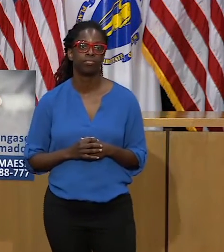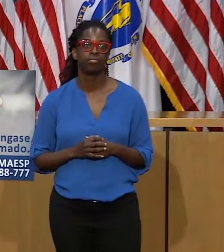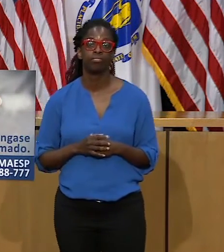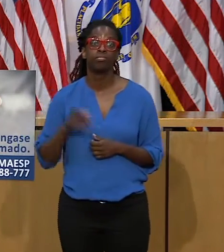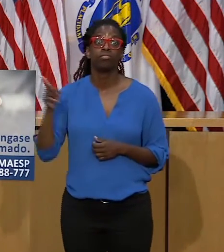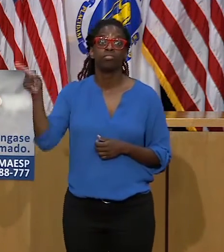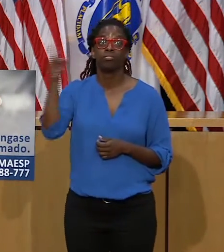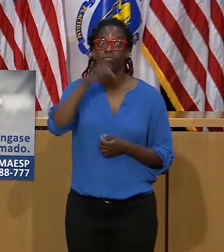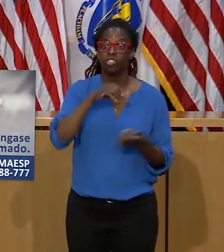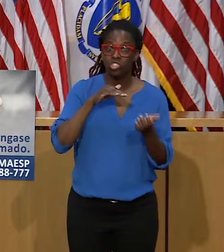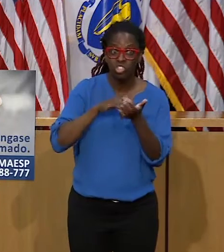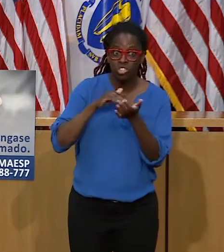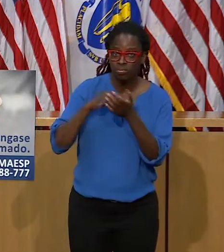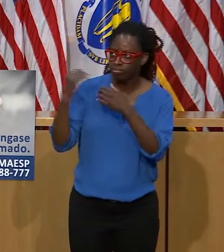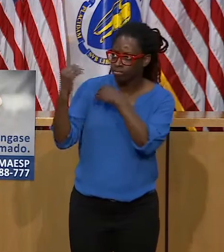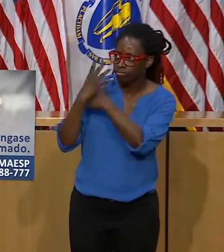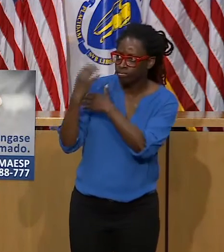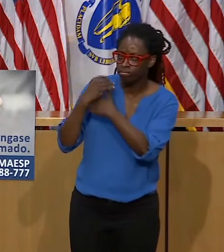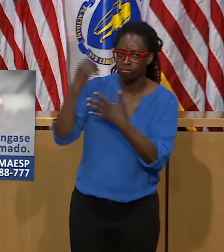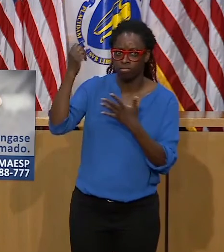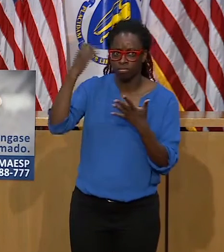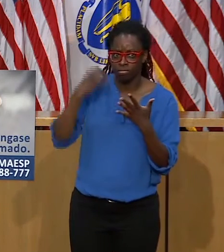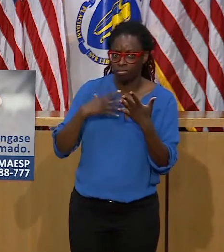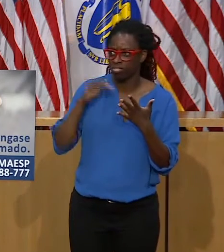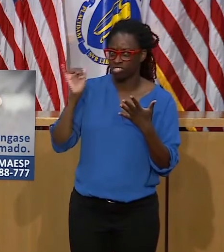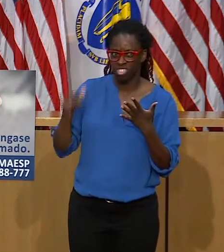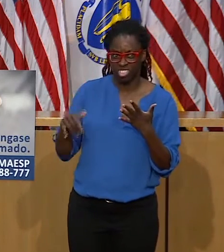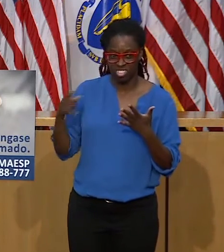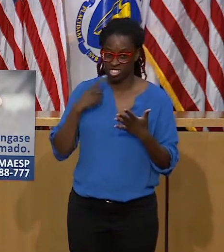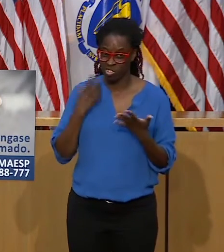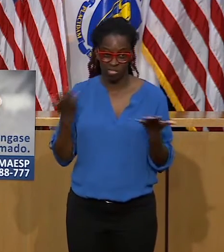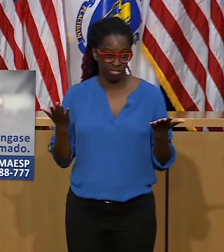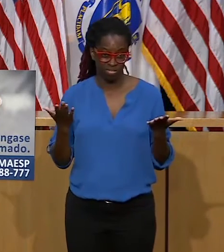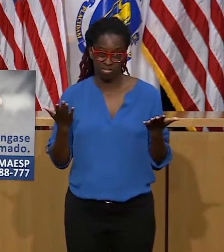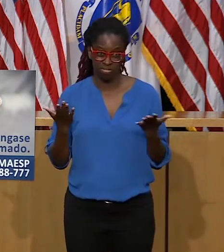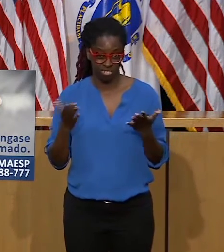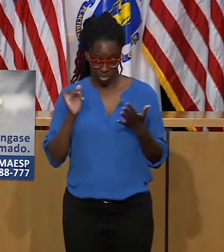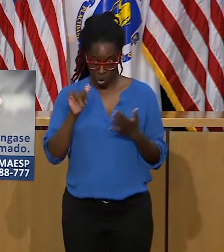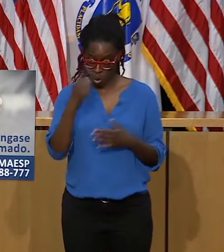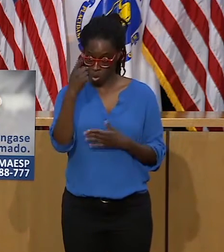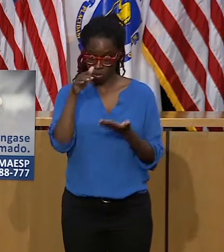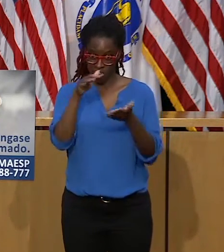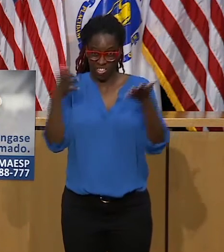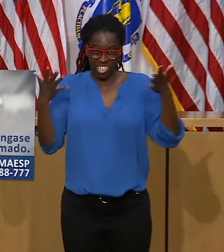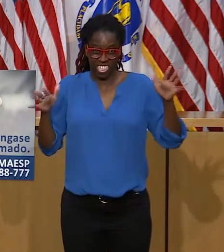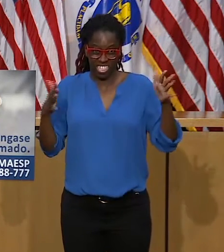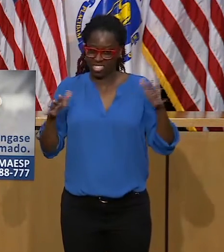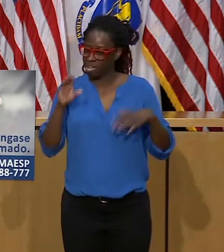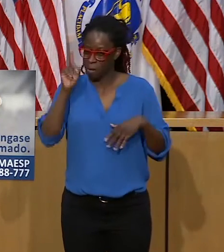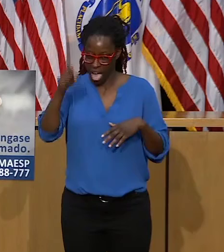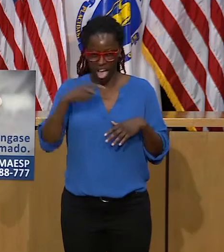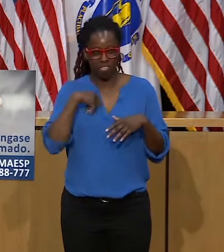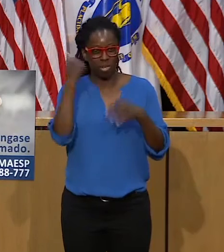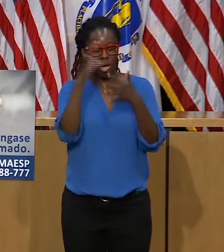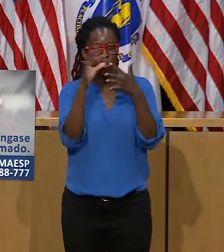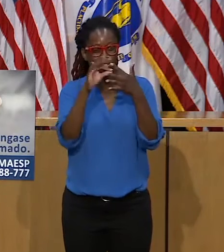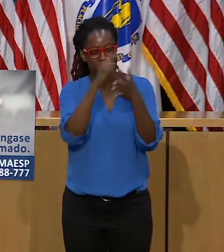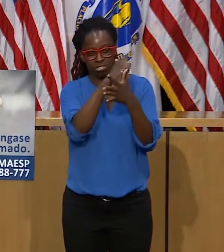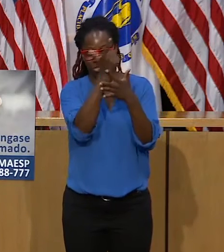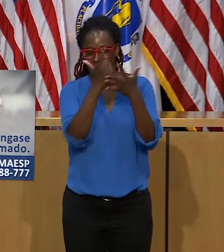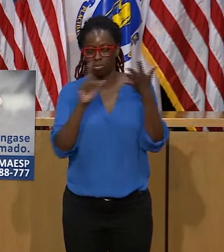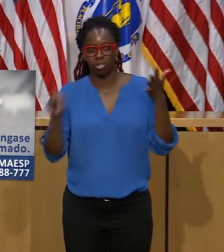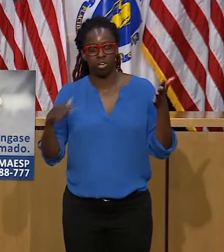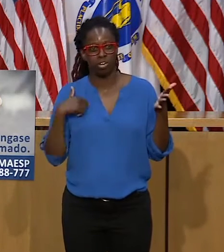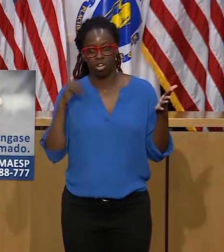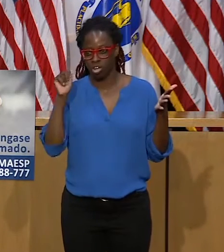us mitigate risk. Instead, it is a combination of strategies like hand washing or sanitizer, physical